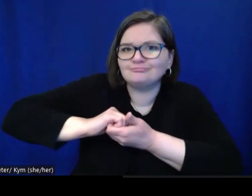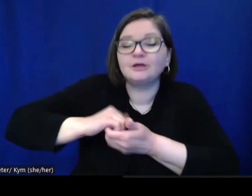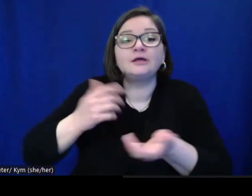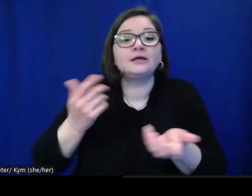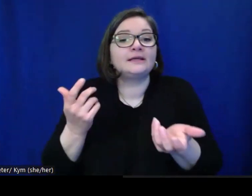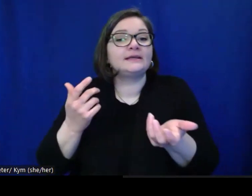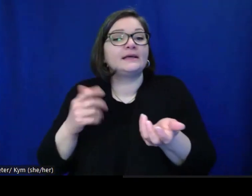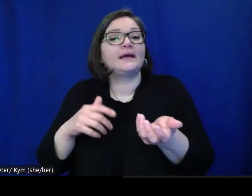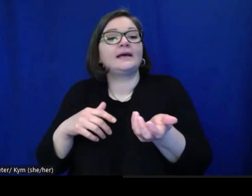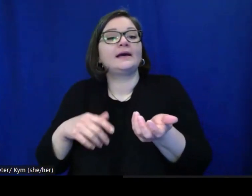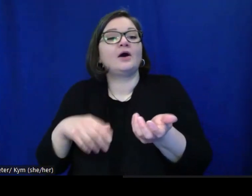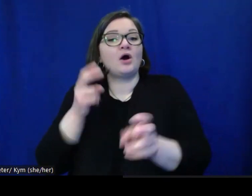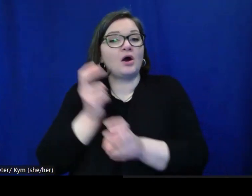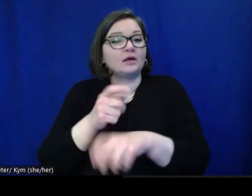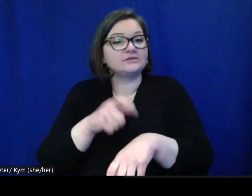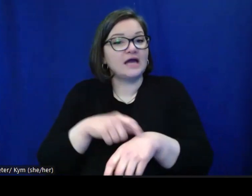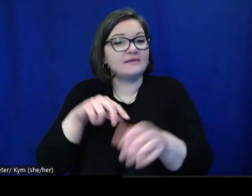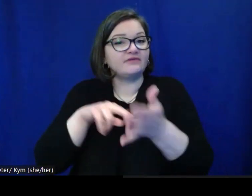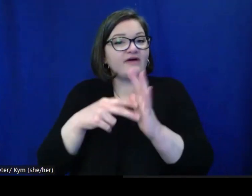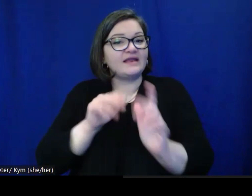values,